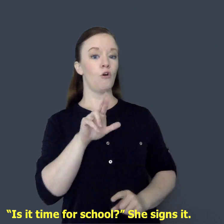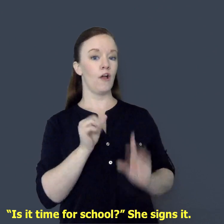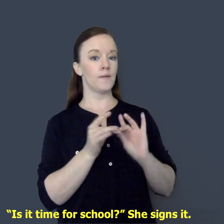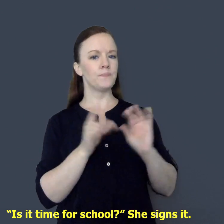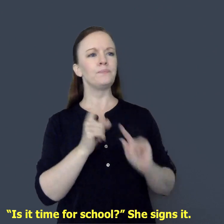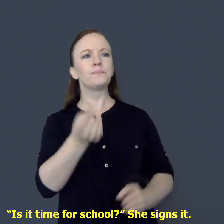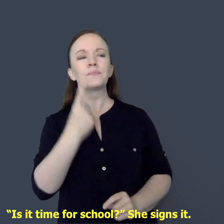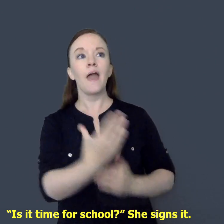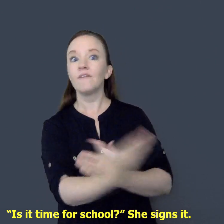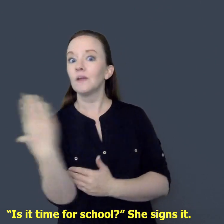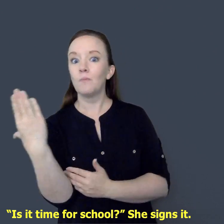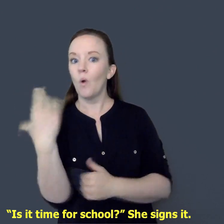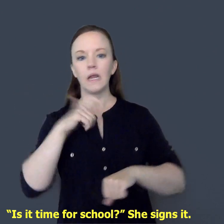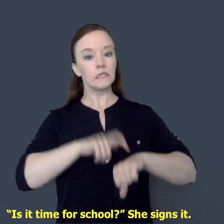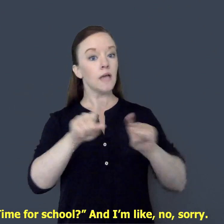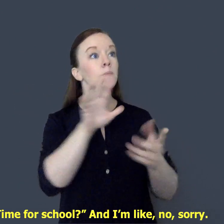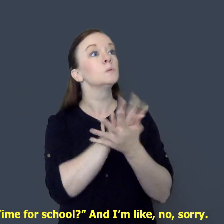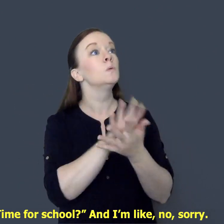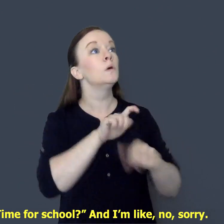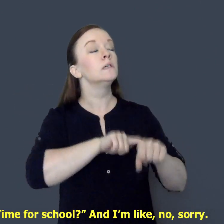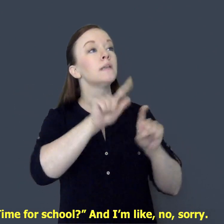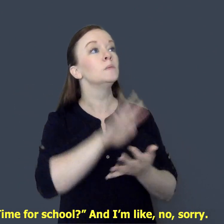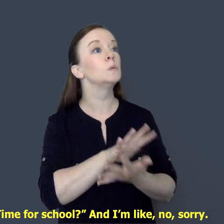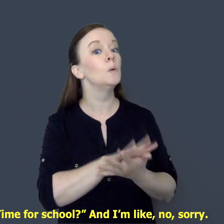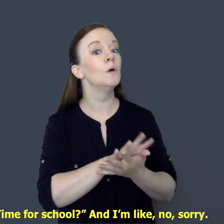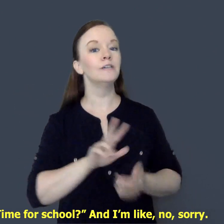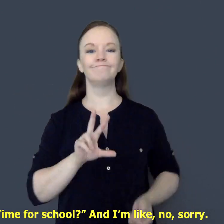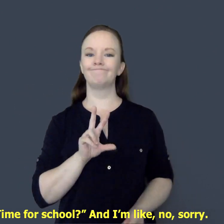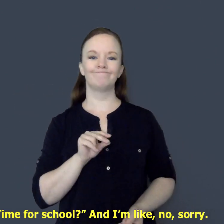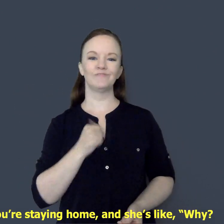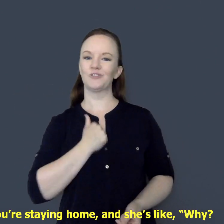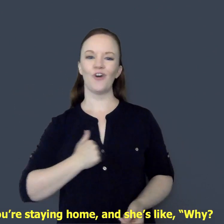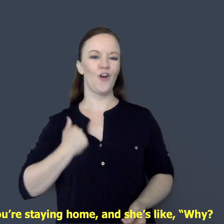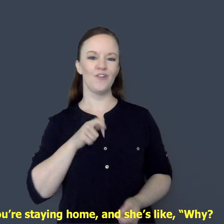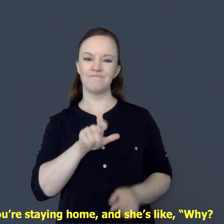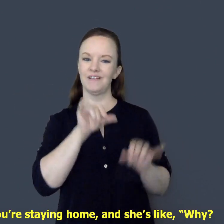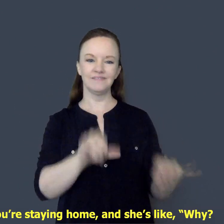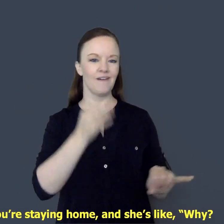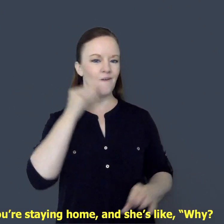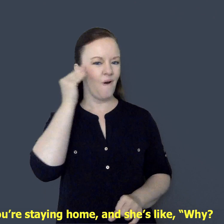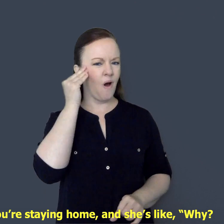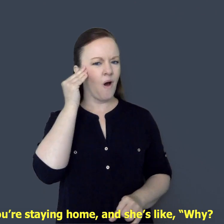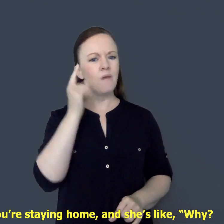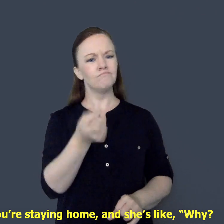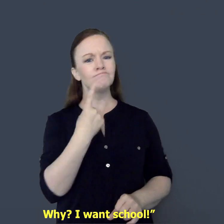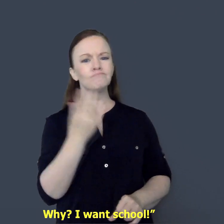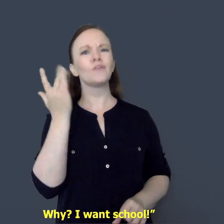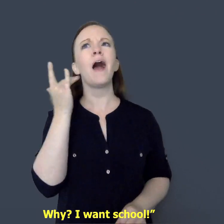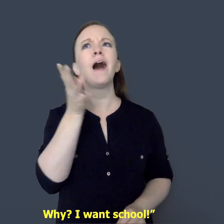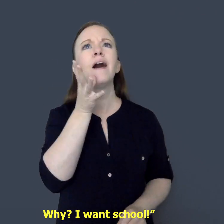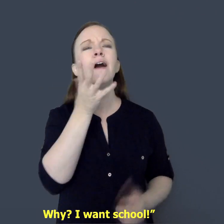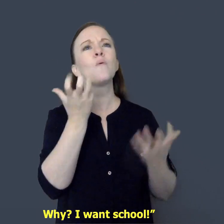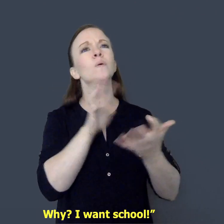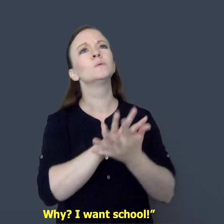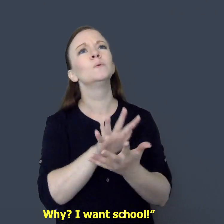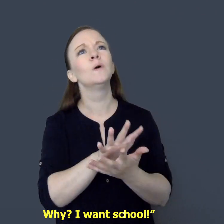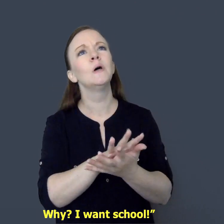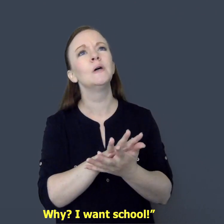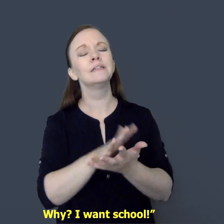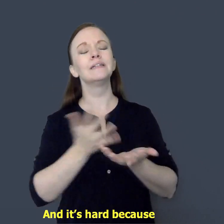is it time for school? She signs it. Time for school? And I'm like, no, sorry, you're staying home. And she's like, why? Why? I want school. And